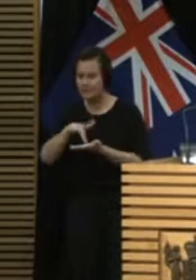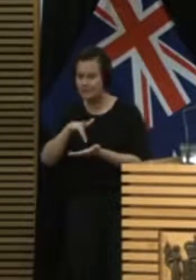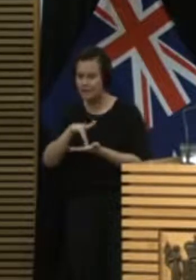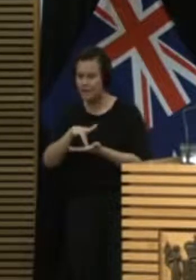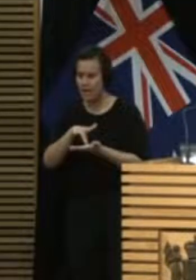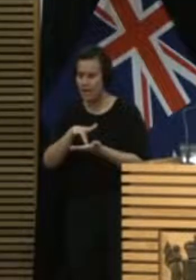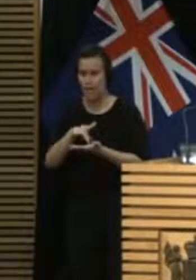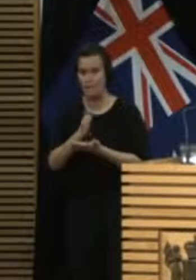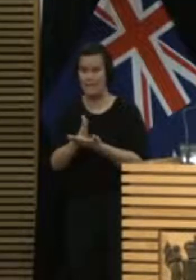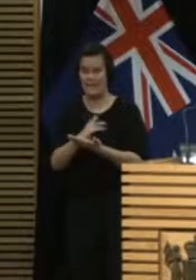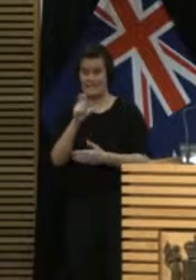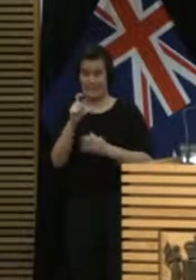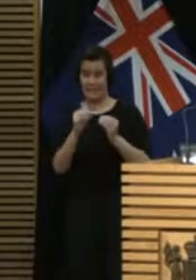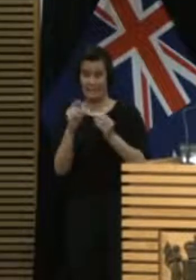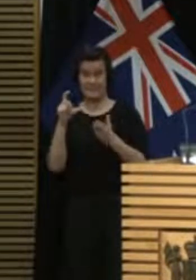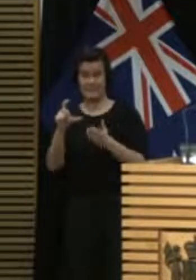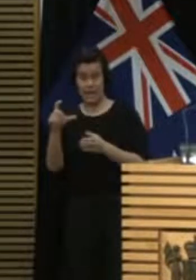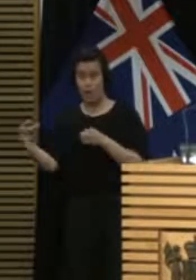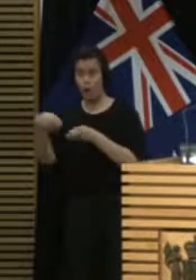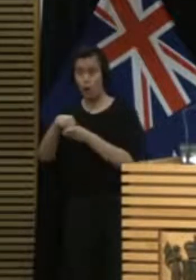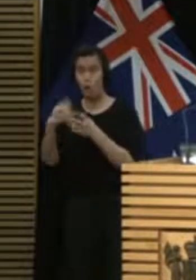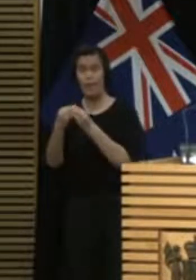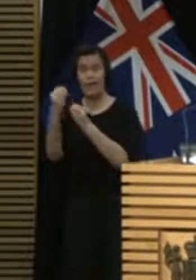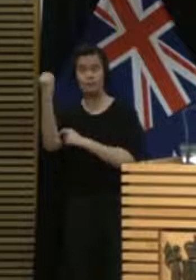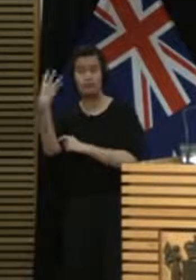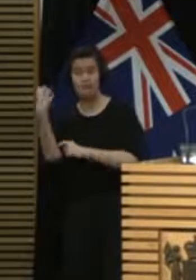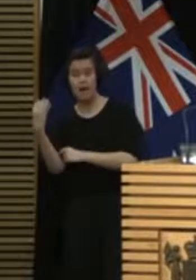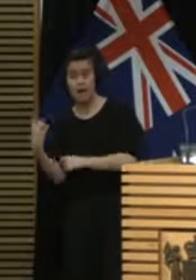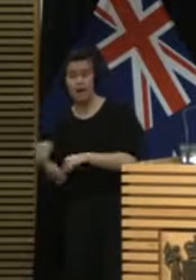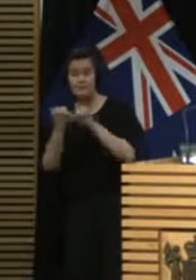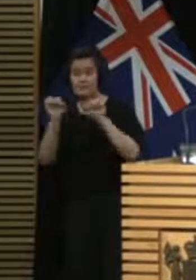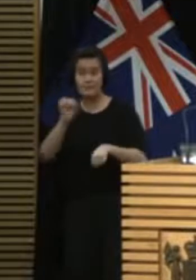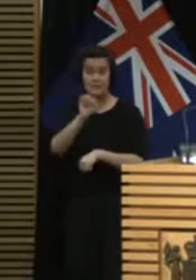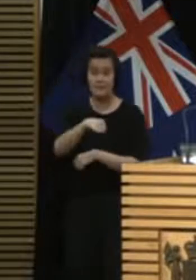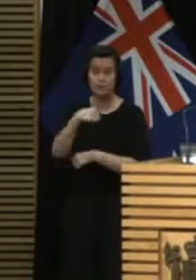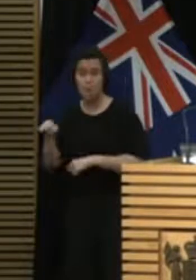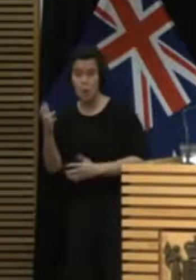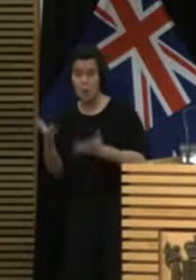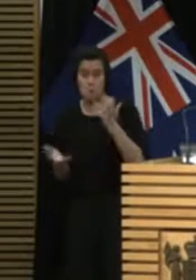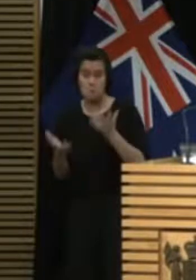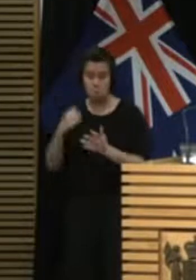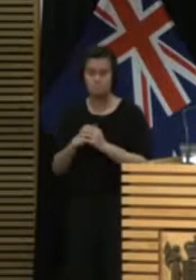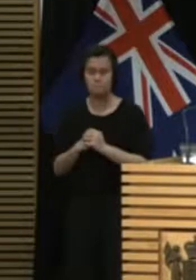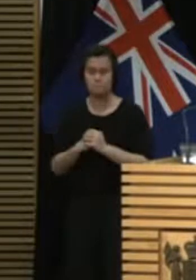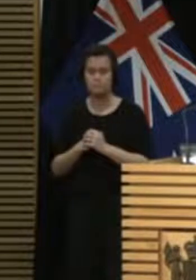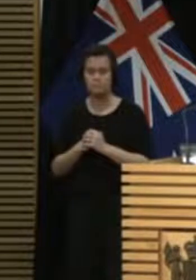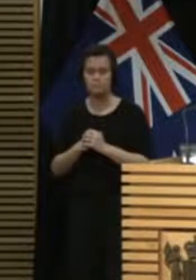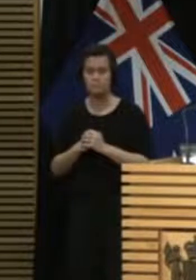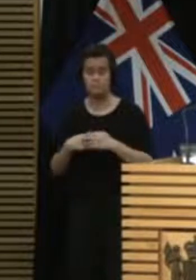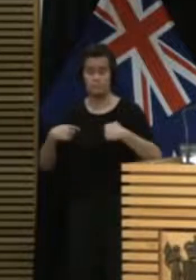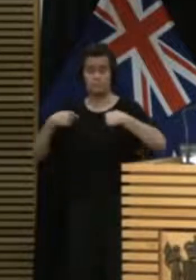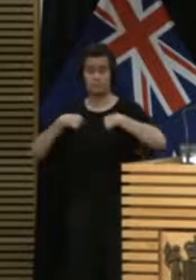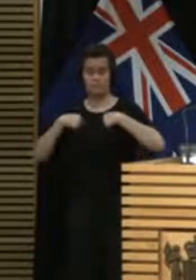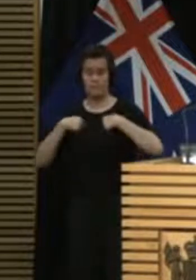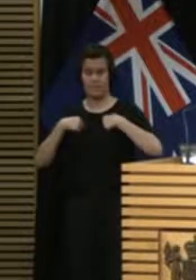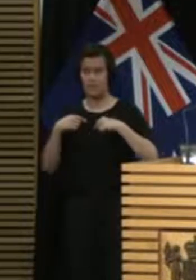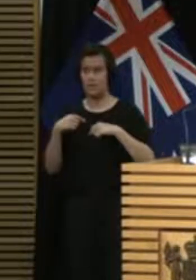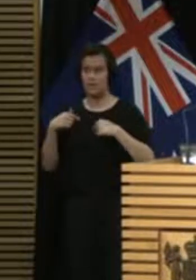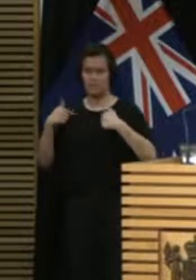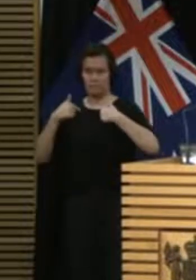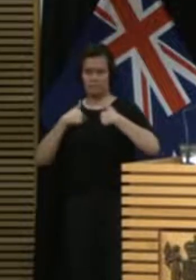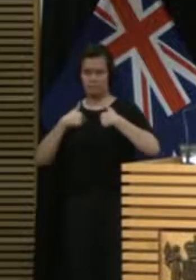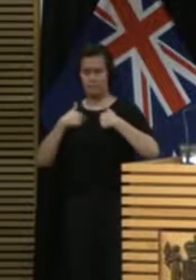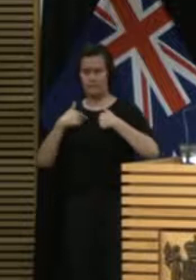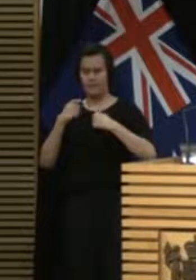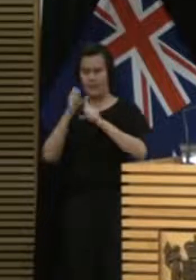target. We certainly put forward advice around making sure that whatever targets were determined, and I call them milestones because